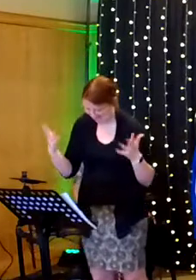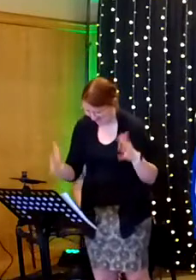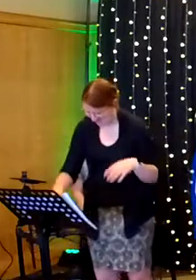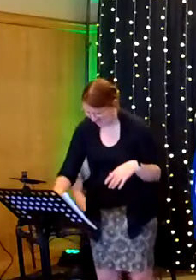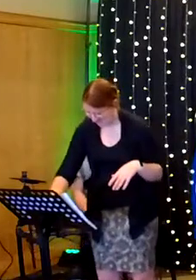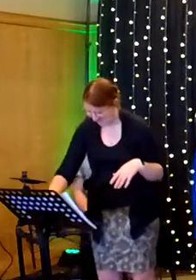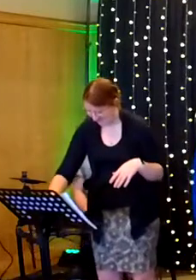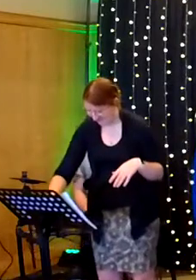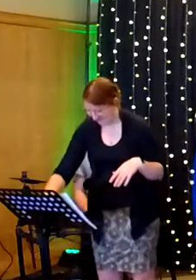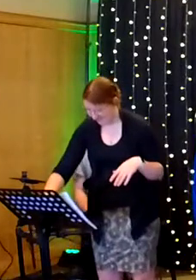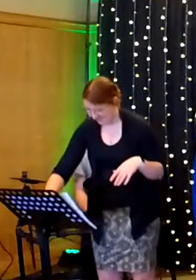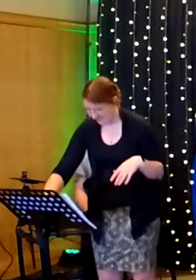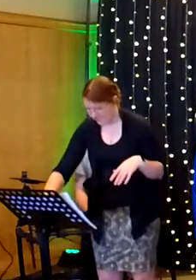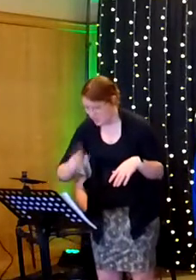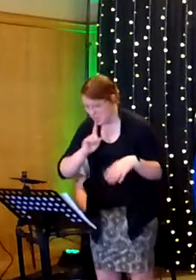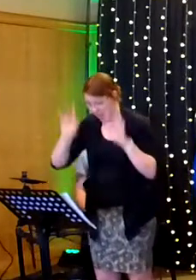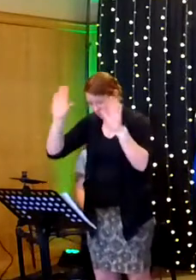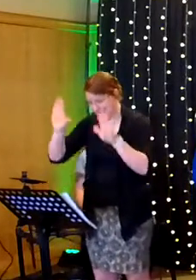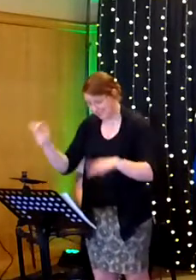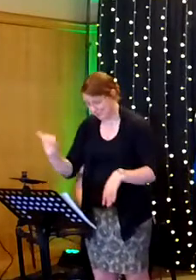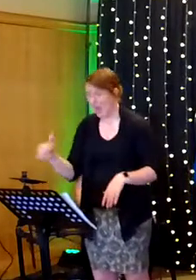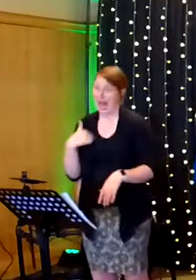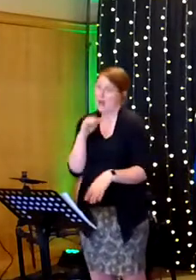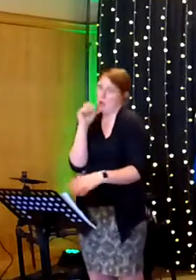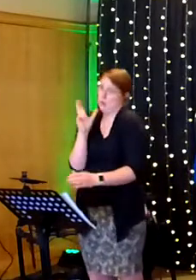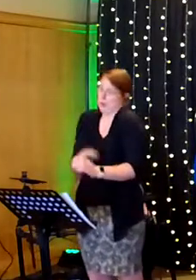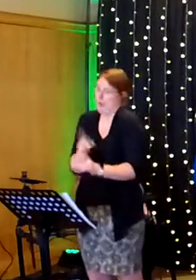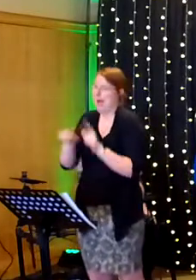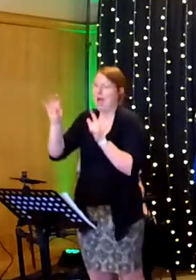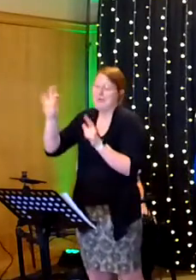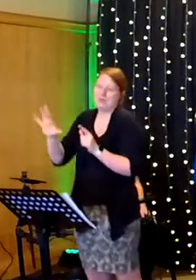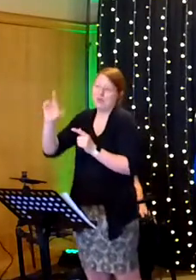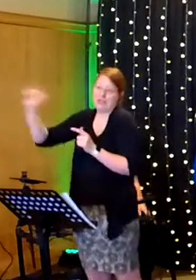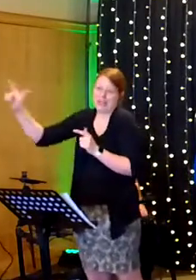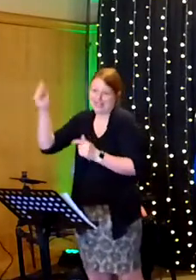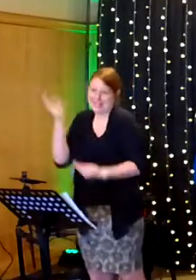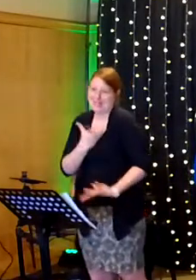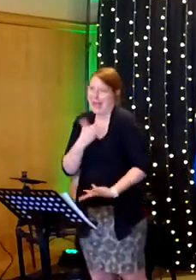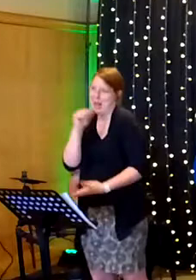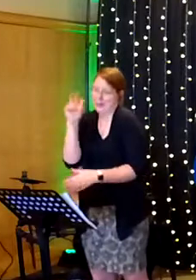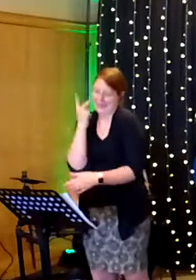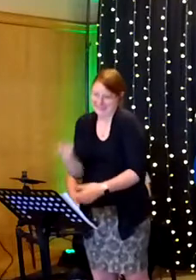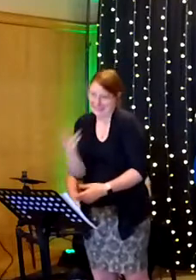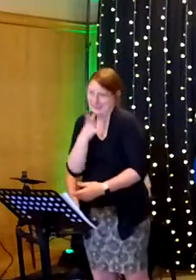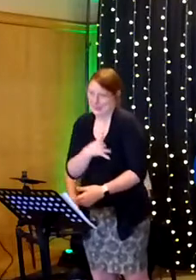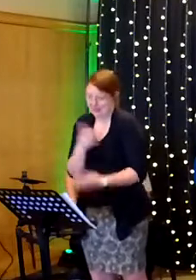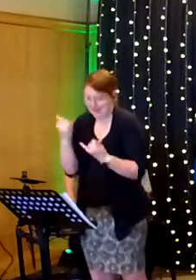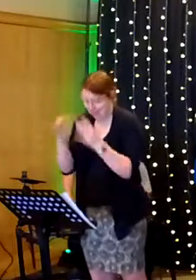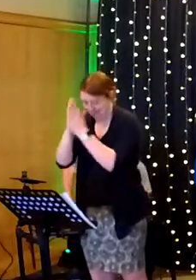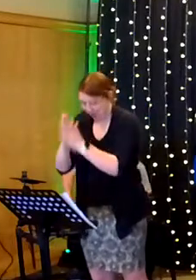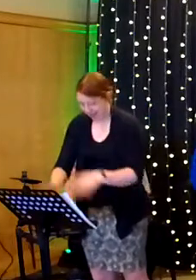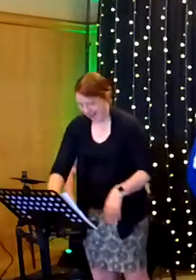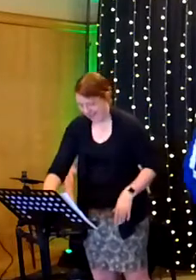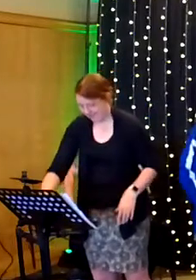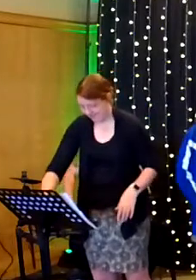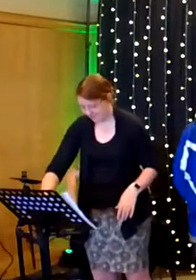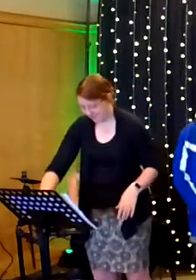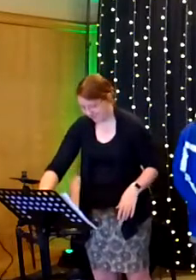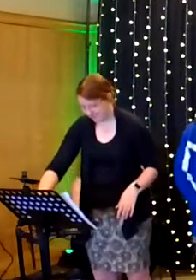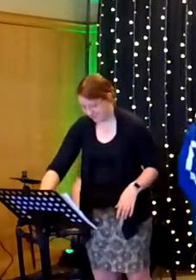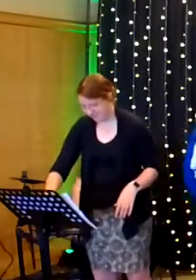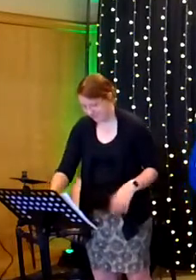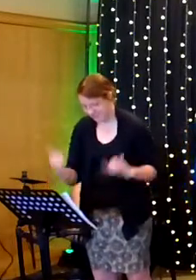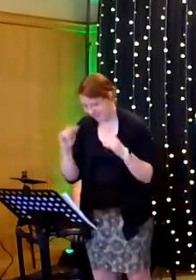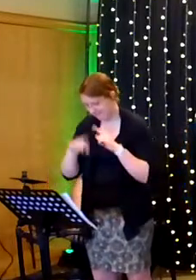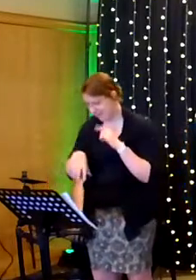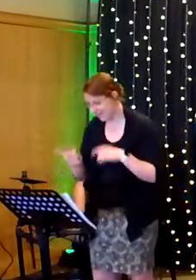awesome time as well. So not that I'm there. Rachel tells me. So anyway, but that's enough of the business. Let's pray and come before our